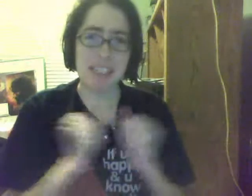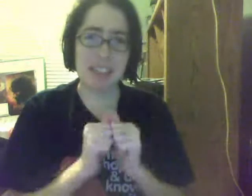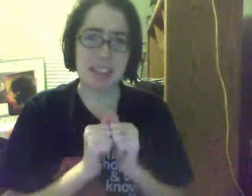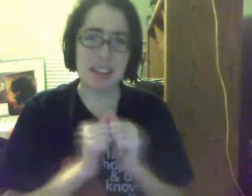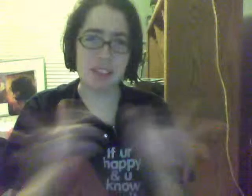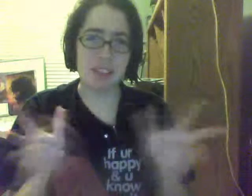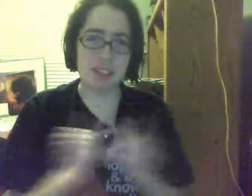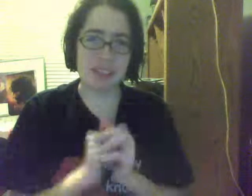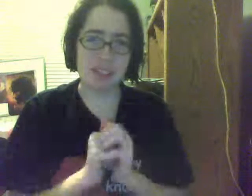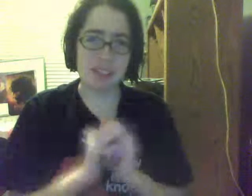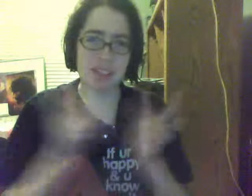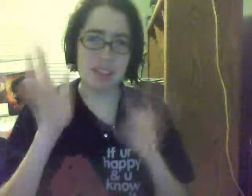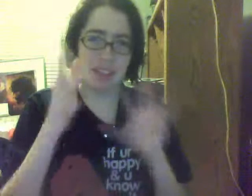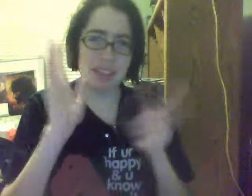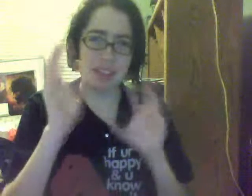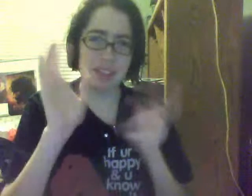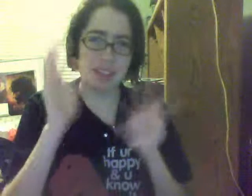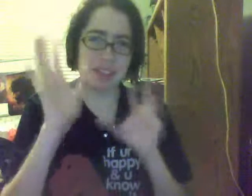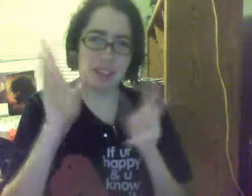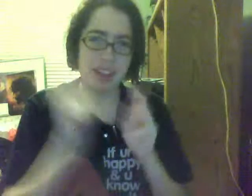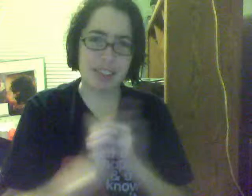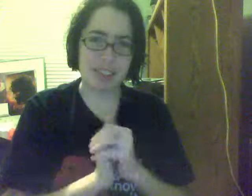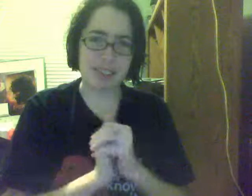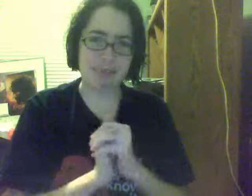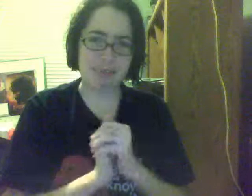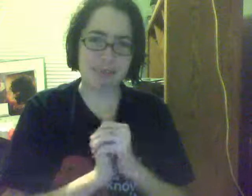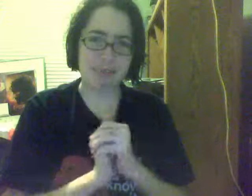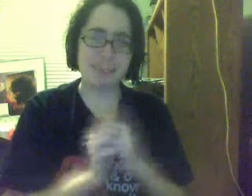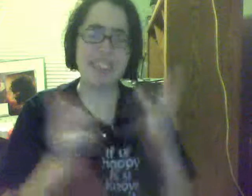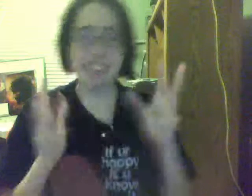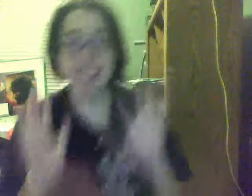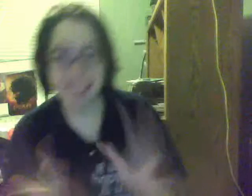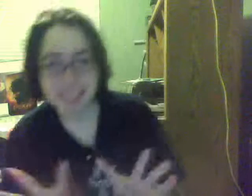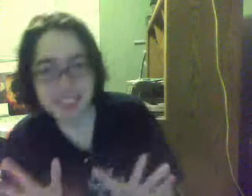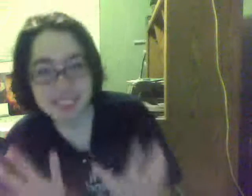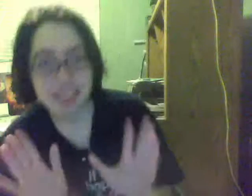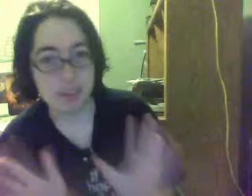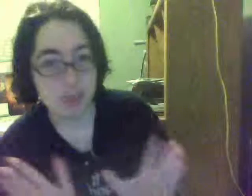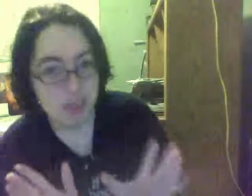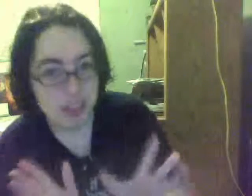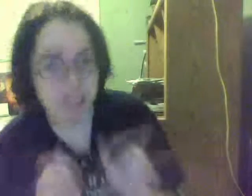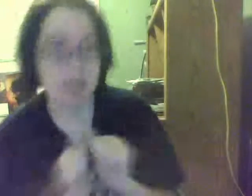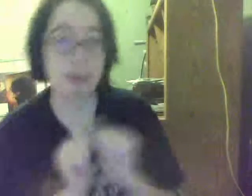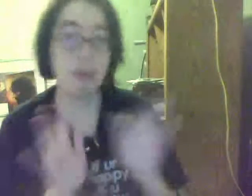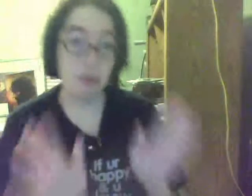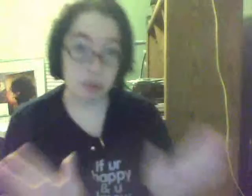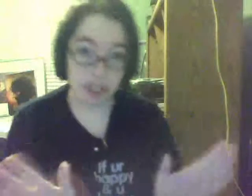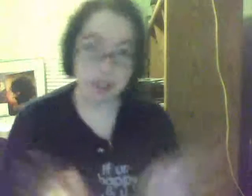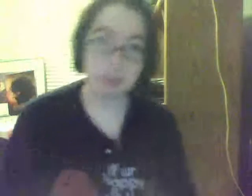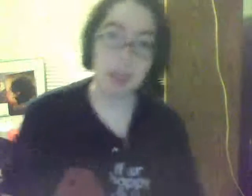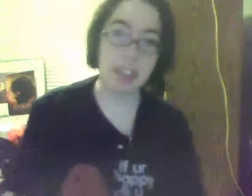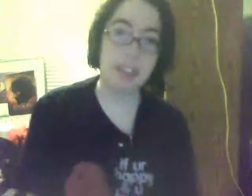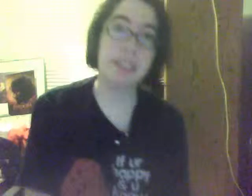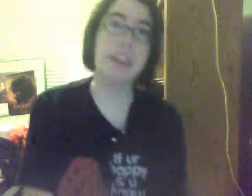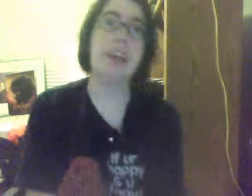bodies all over the floor from this truck. Luckily, they don't turn out to be real bodies.